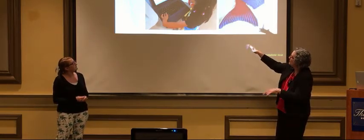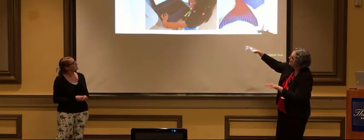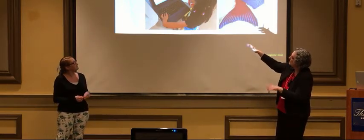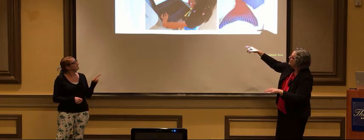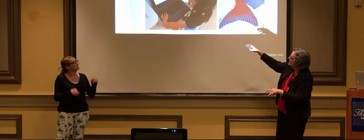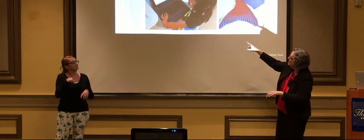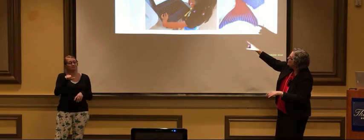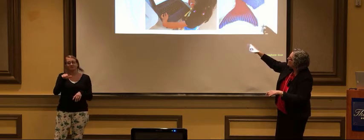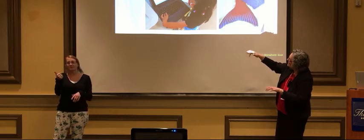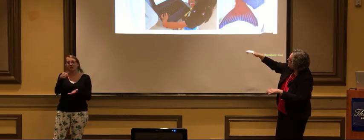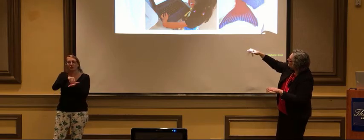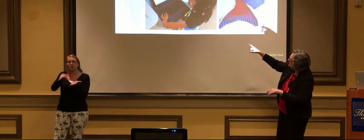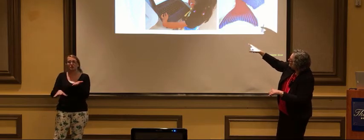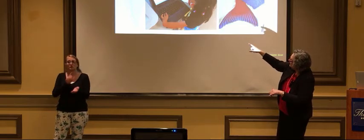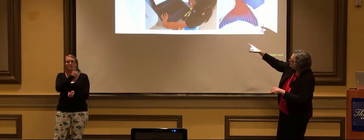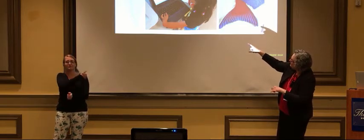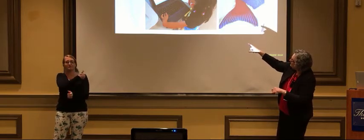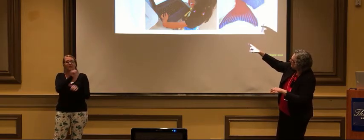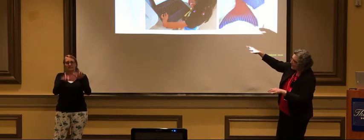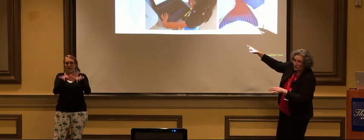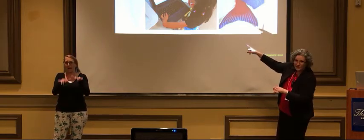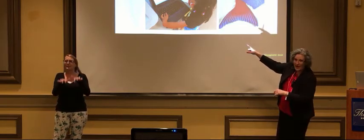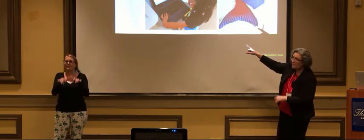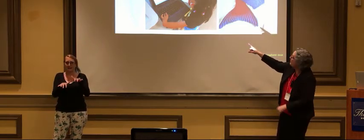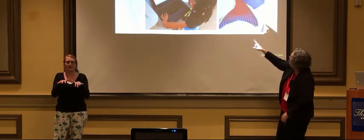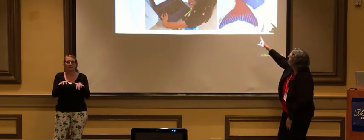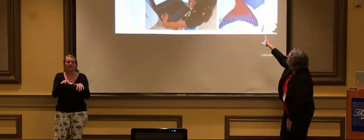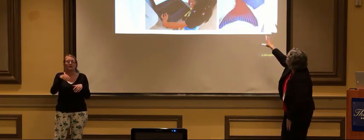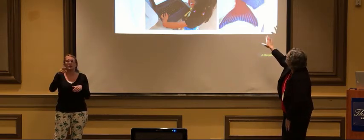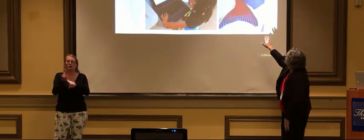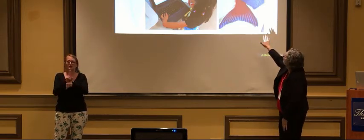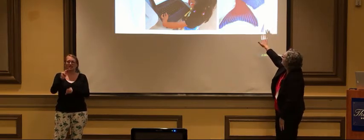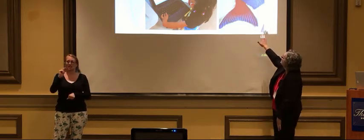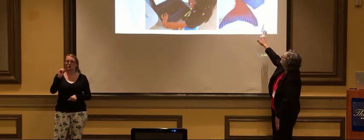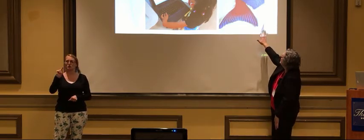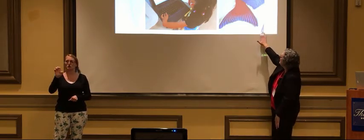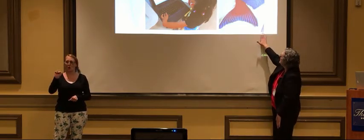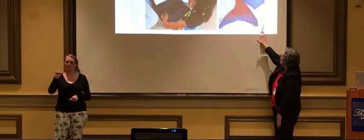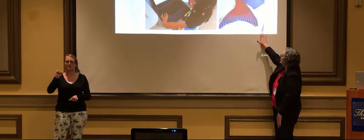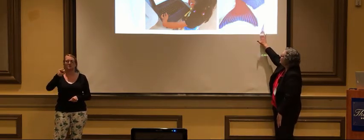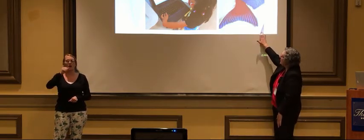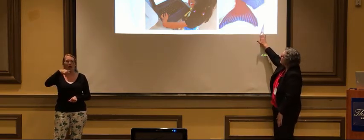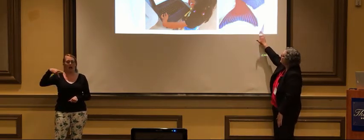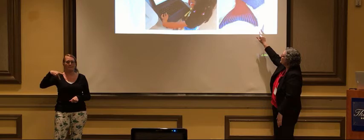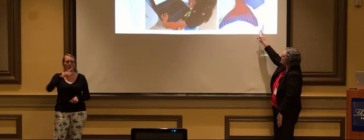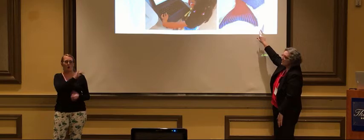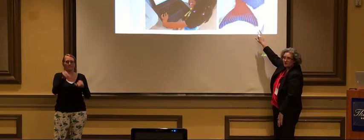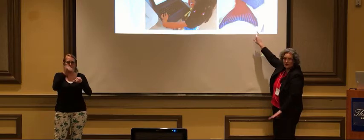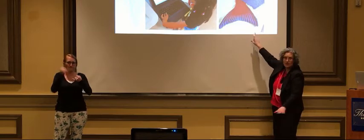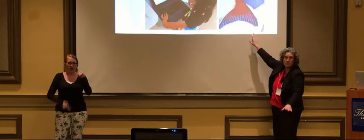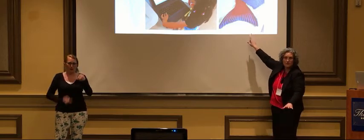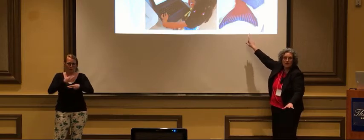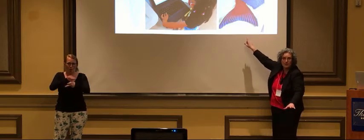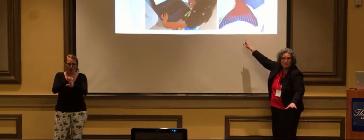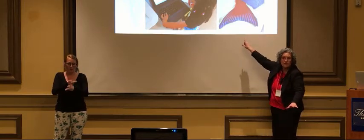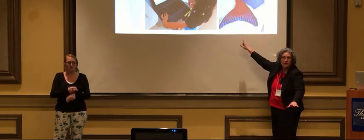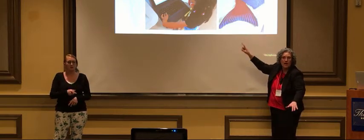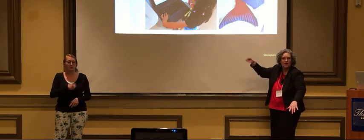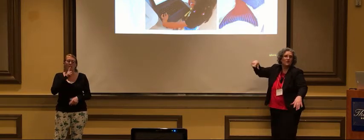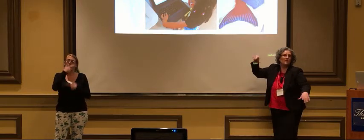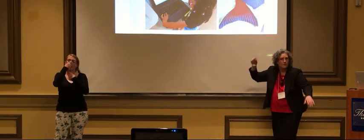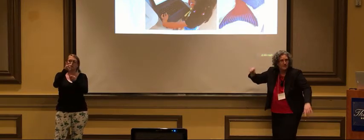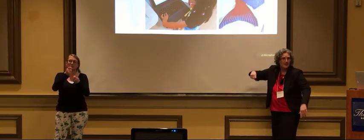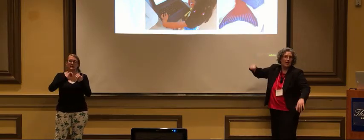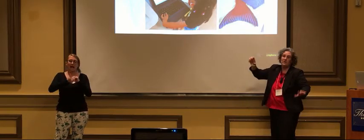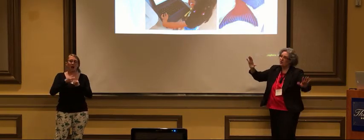student she's typing it in the notes app. This is her final product, which is very interesting